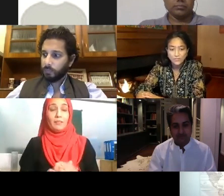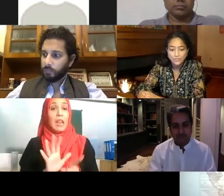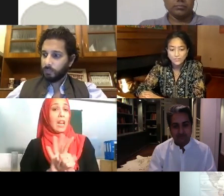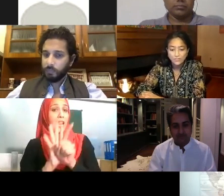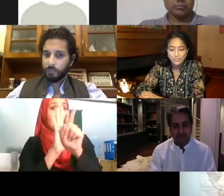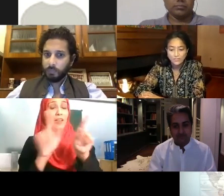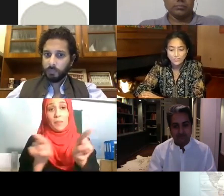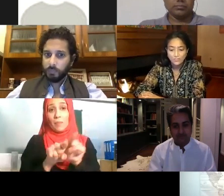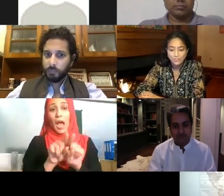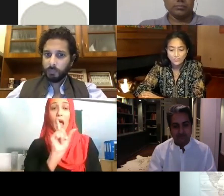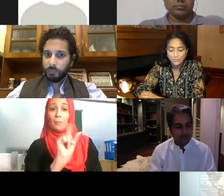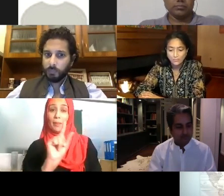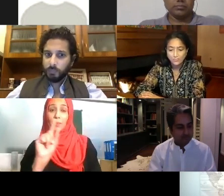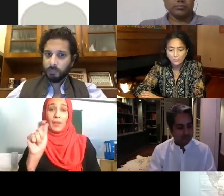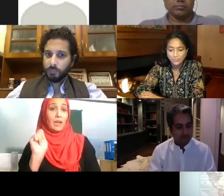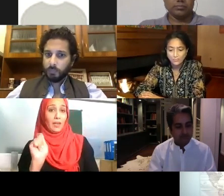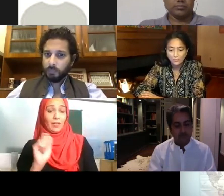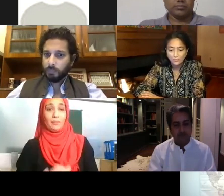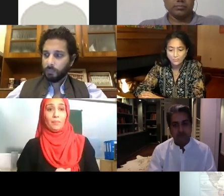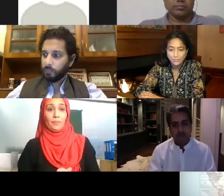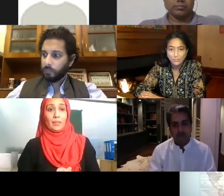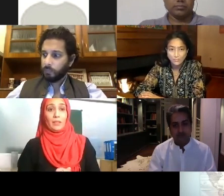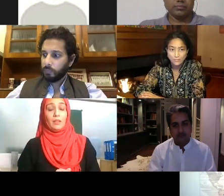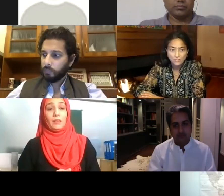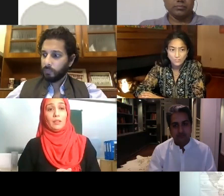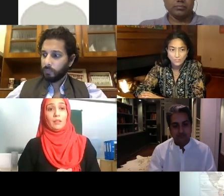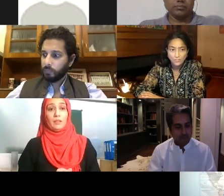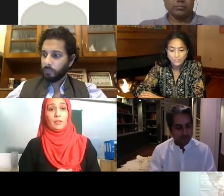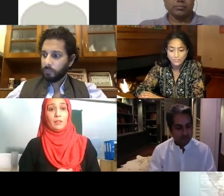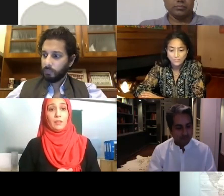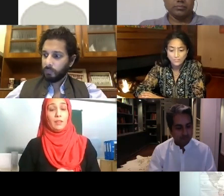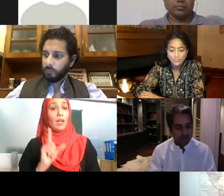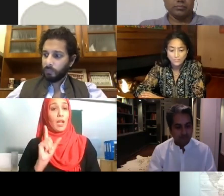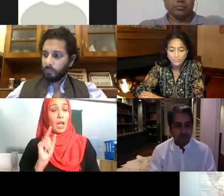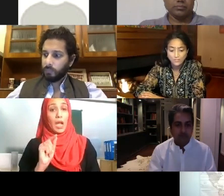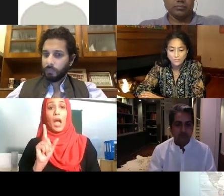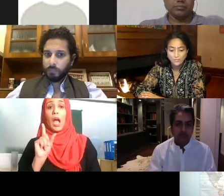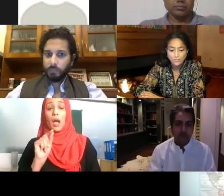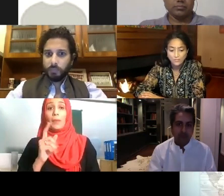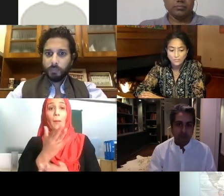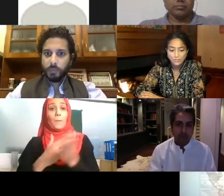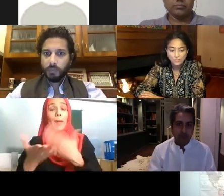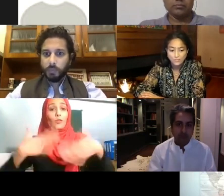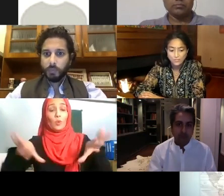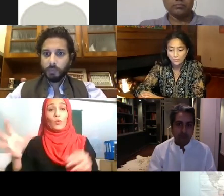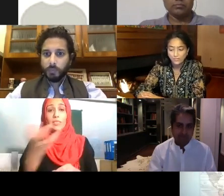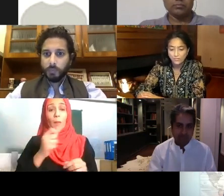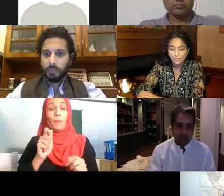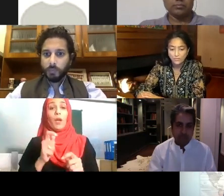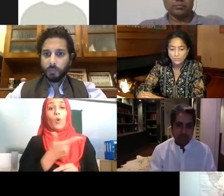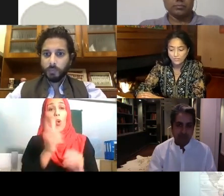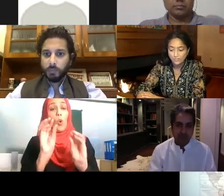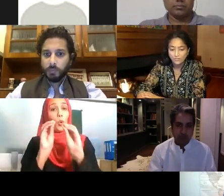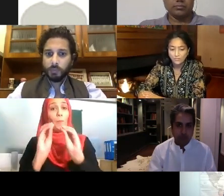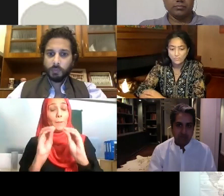the field of rights for all and rights for differently abled people in Pakistan. We have